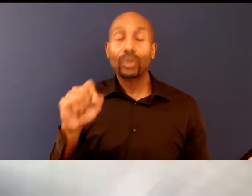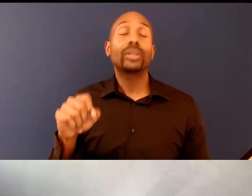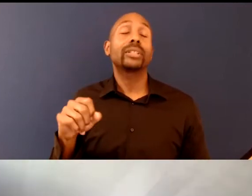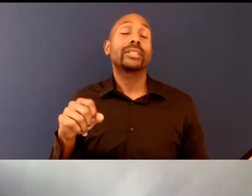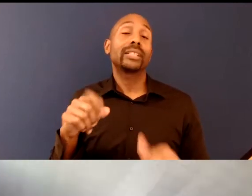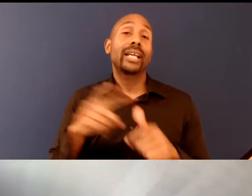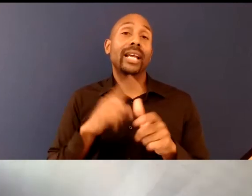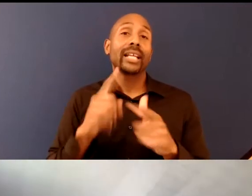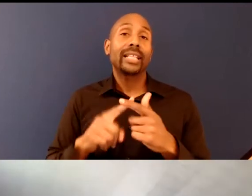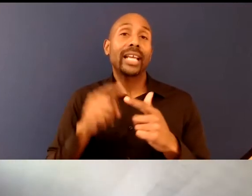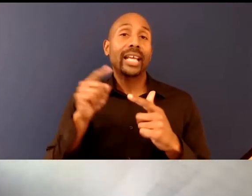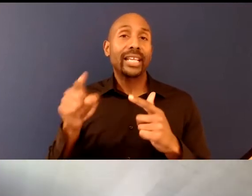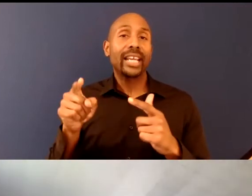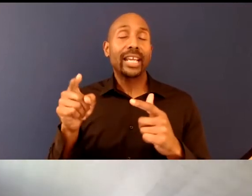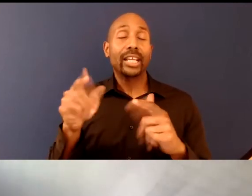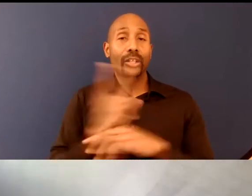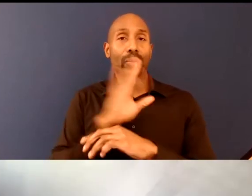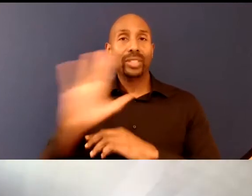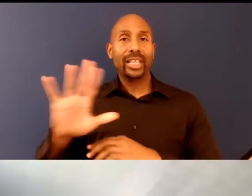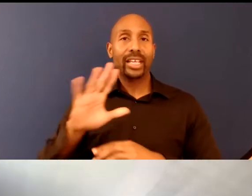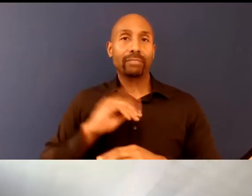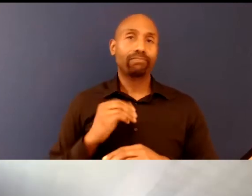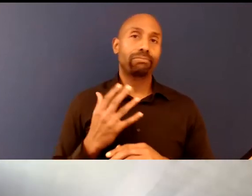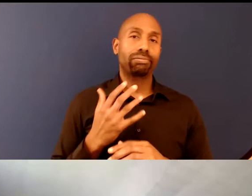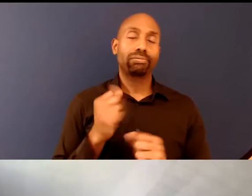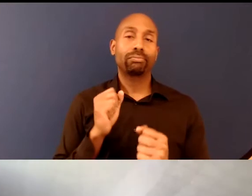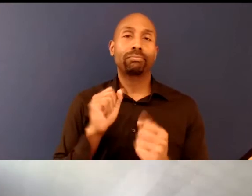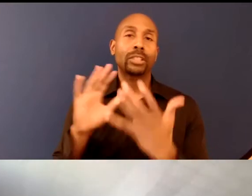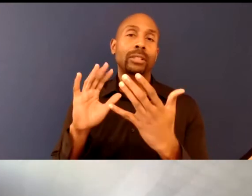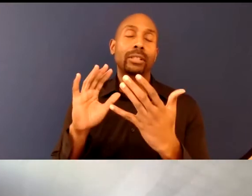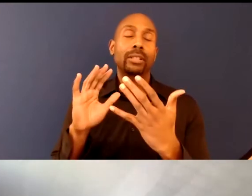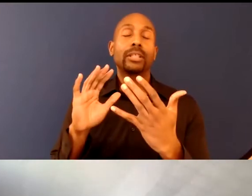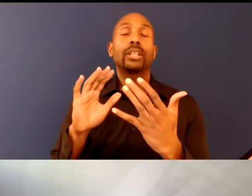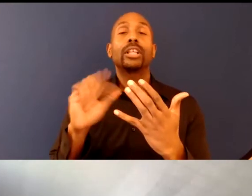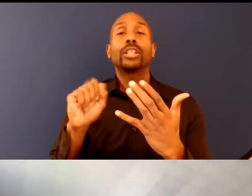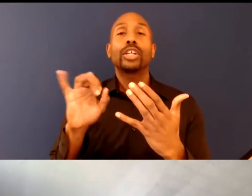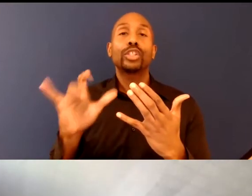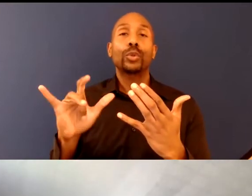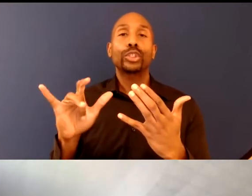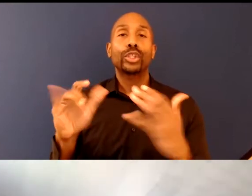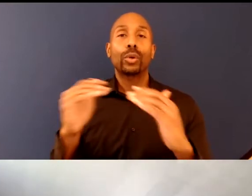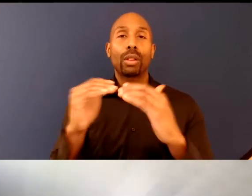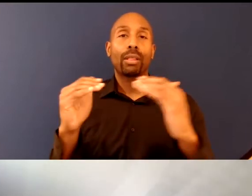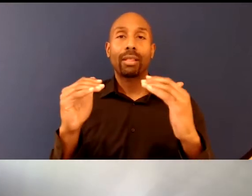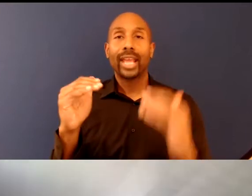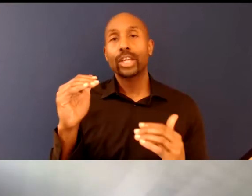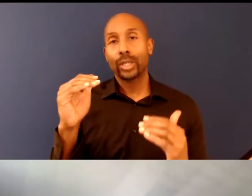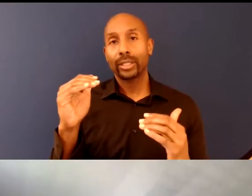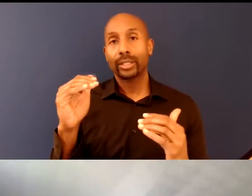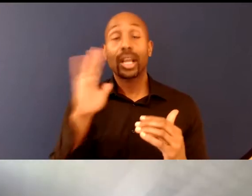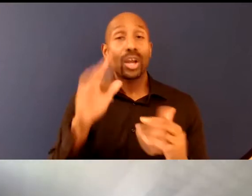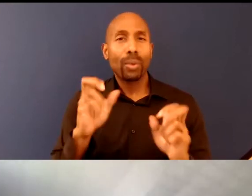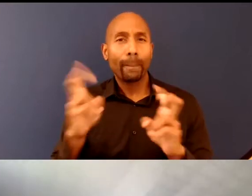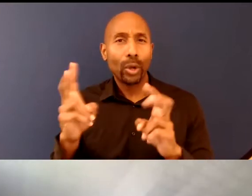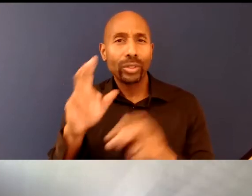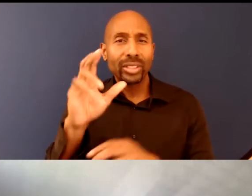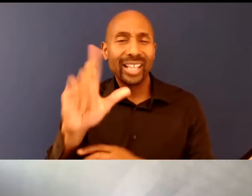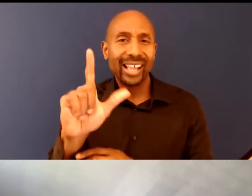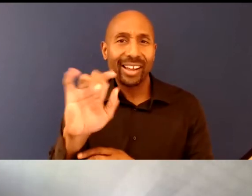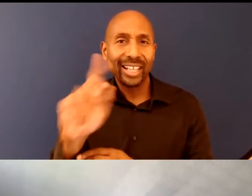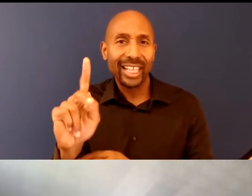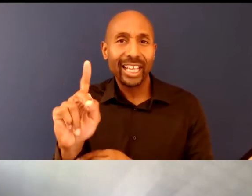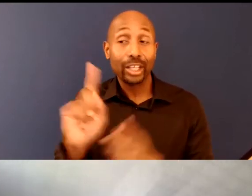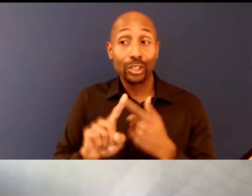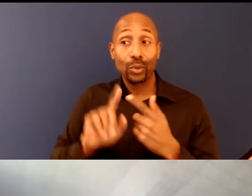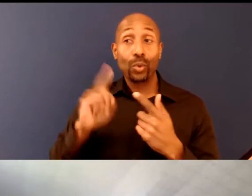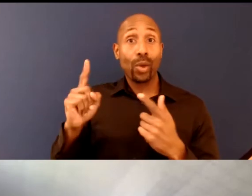address social injustice. I'm going to put a link in the chat in just a minute to one of Kosi's performances at the Kennedy Center. It was part of